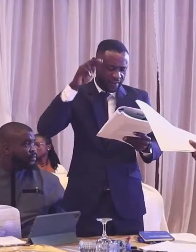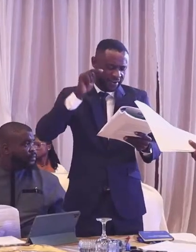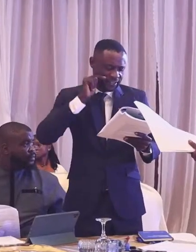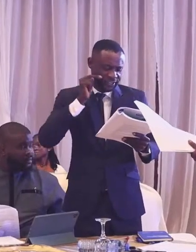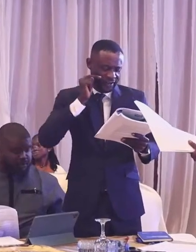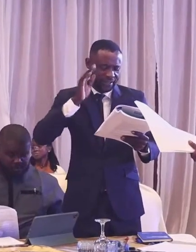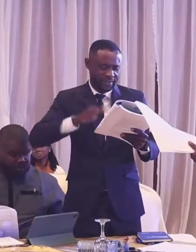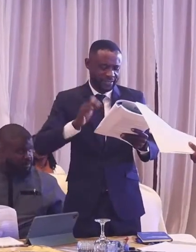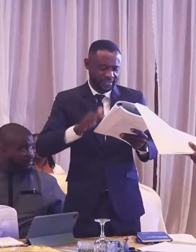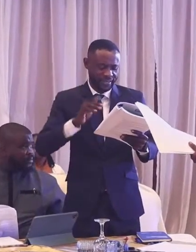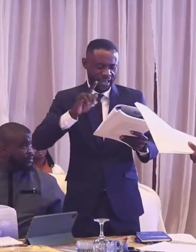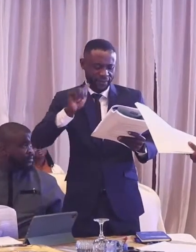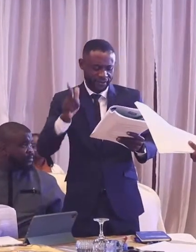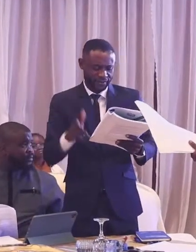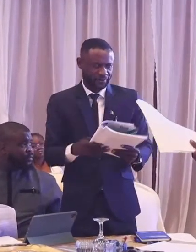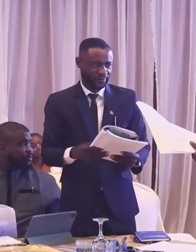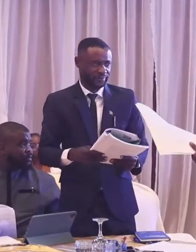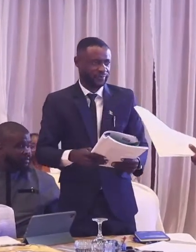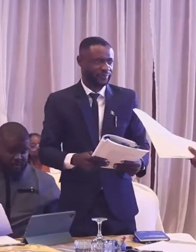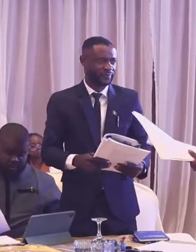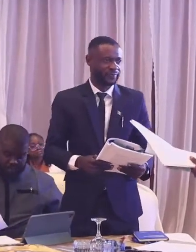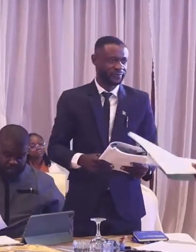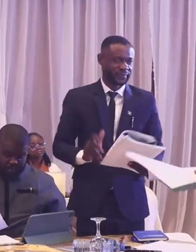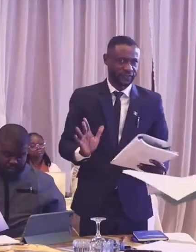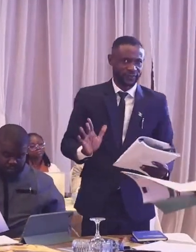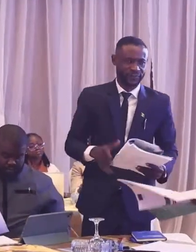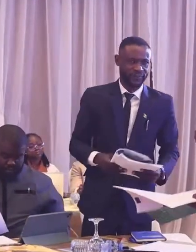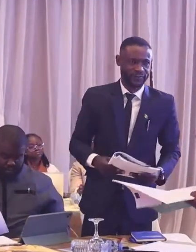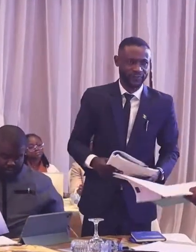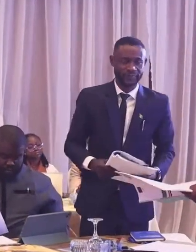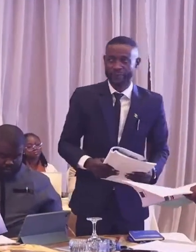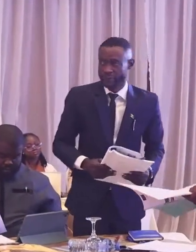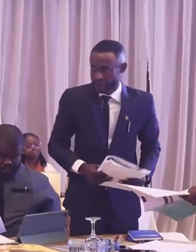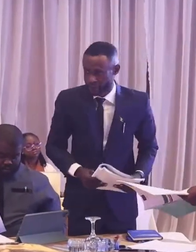Nigerian citizens globally.